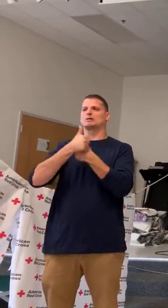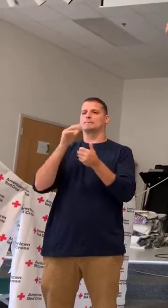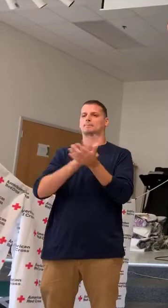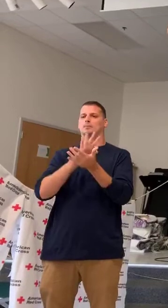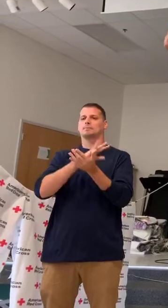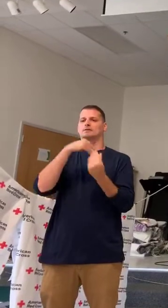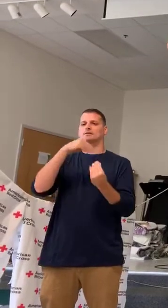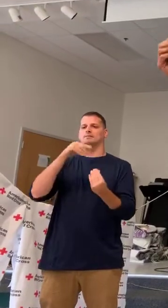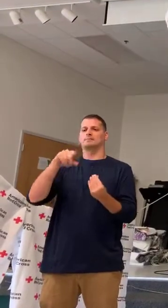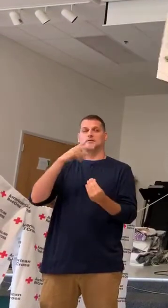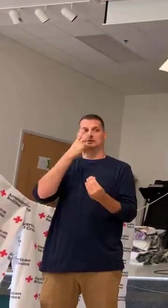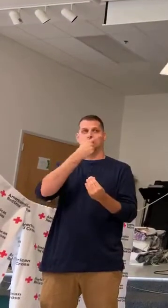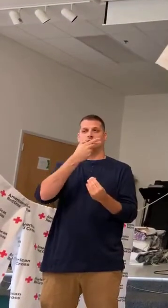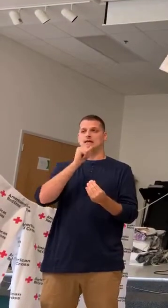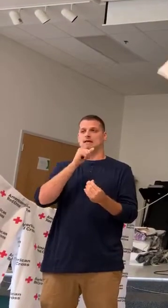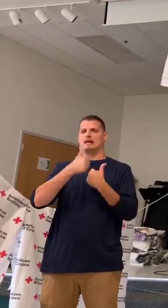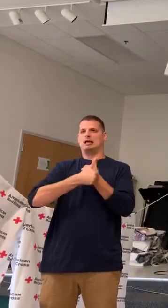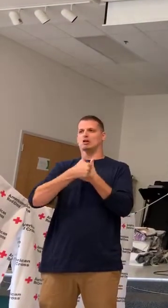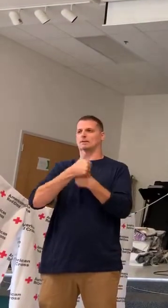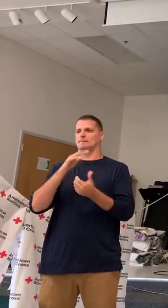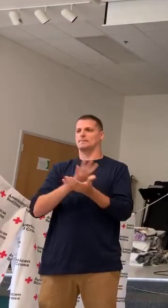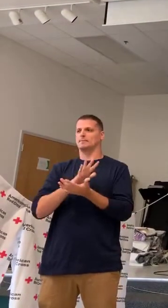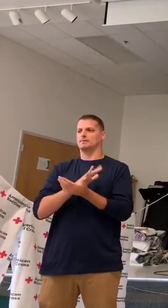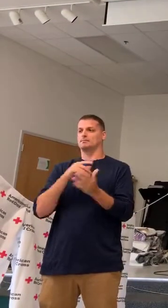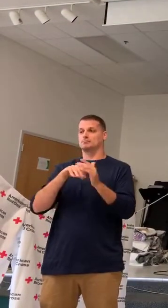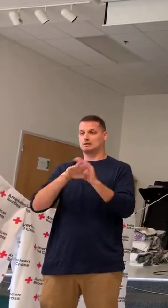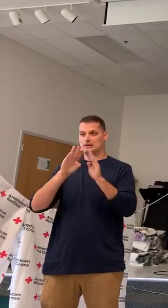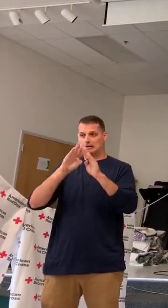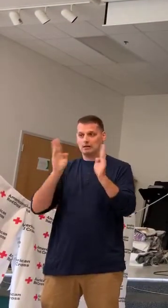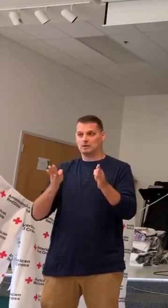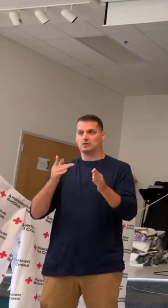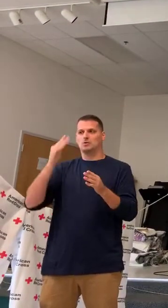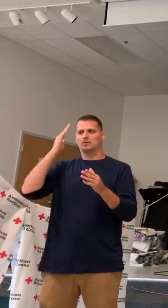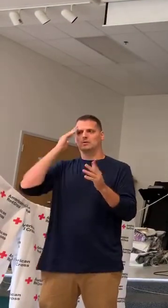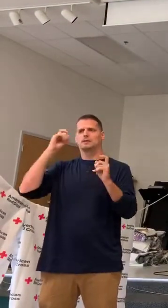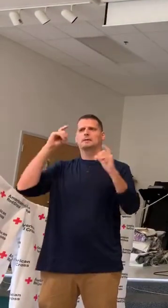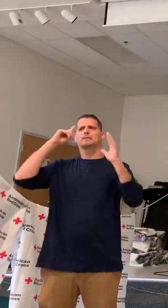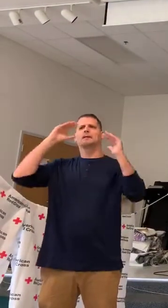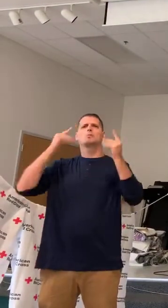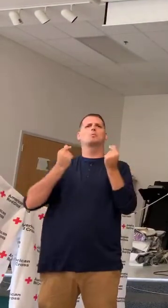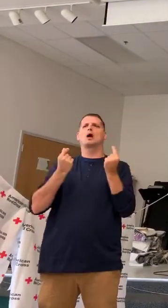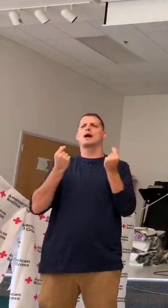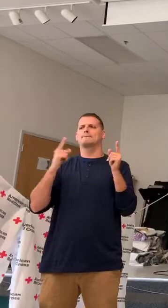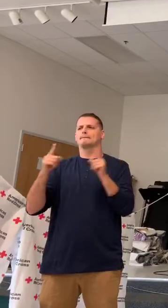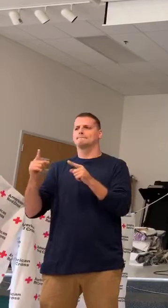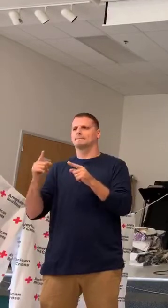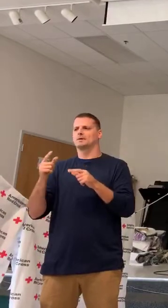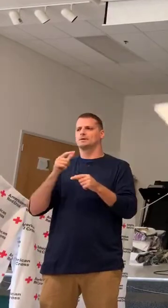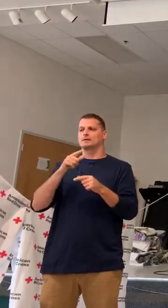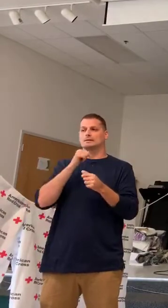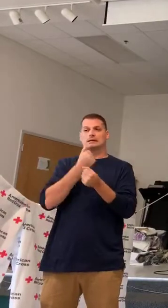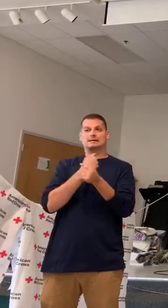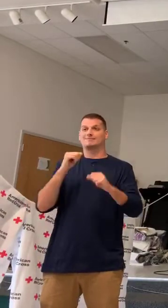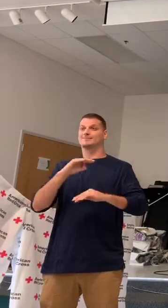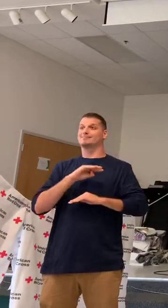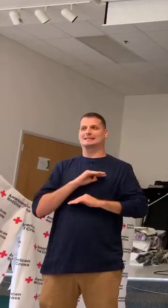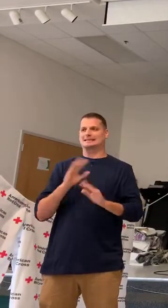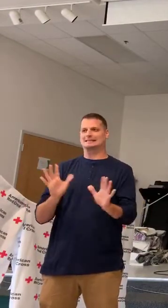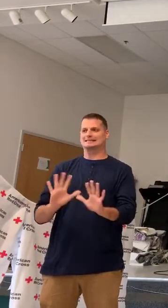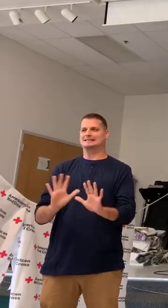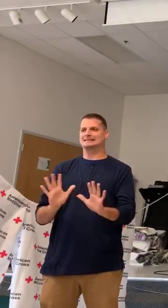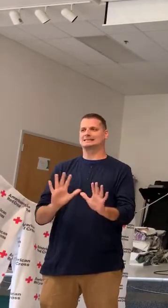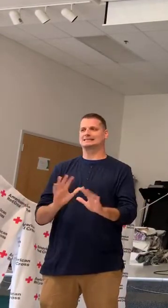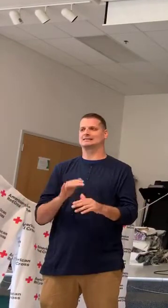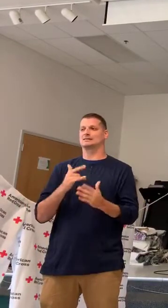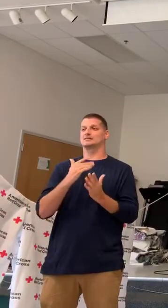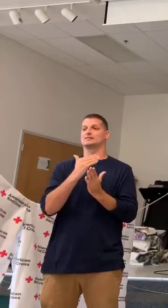about. This is the re-entry hazards that are known and to be expected. It's not a safe environment. You have your agenda to be able to follow along with the